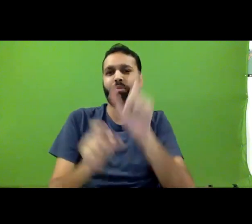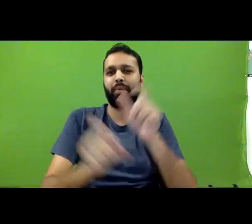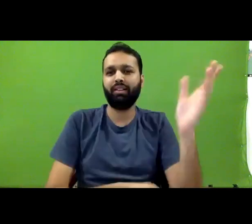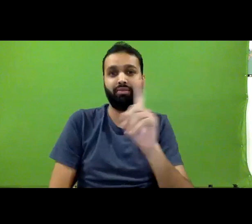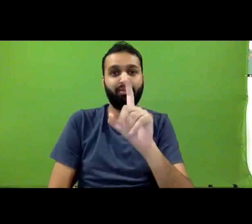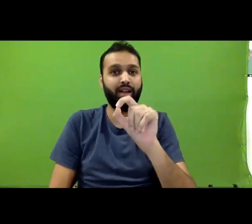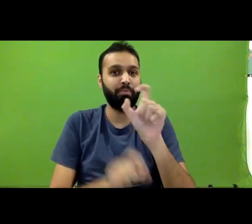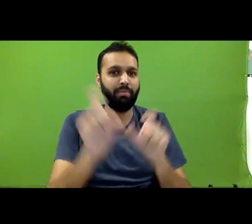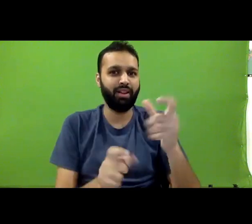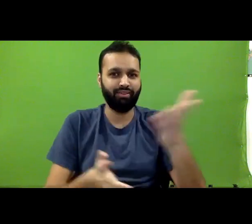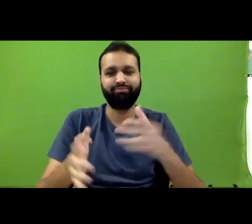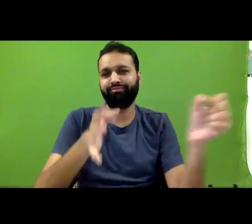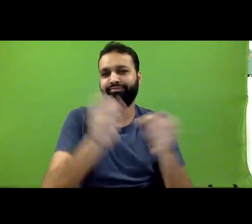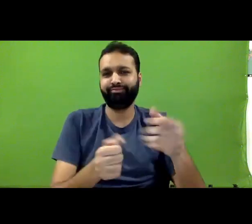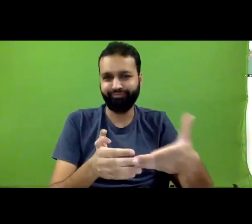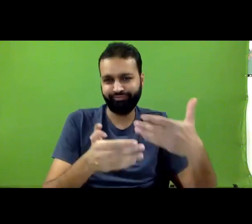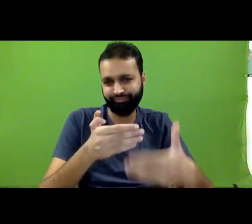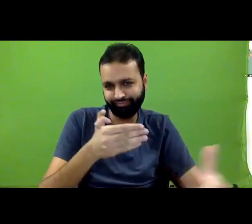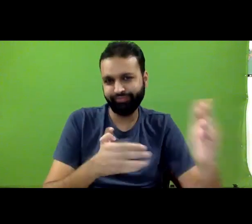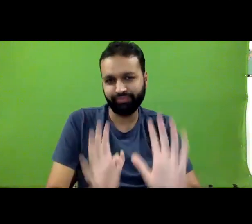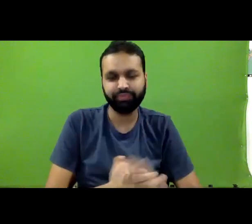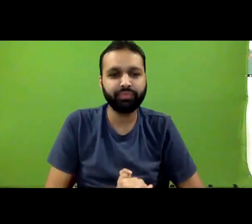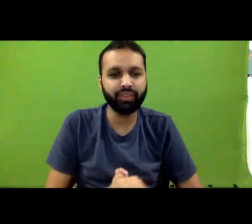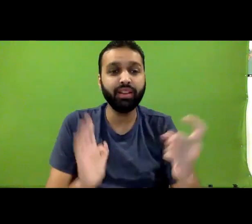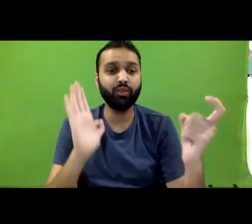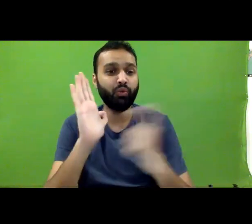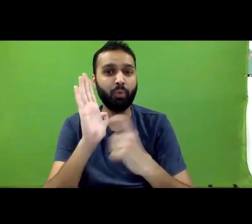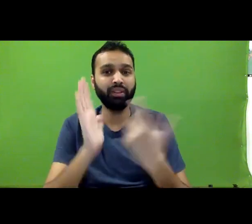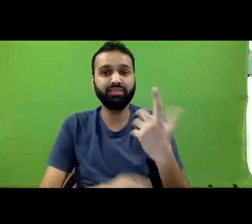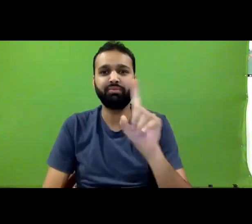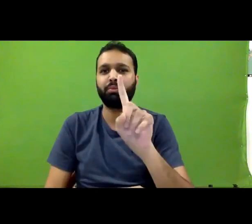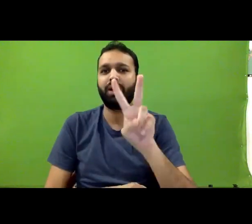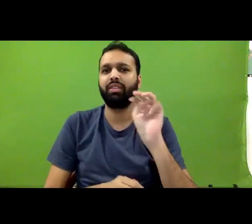state specific, respecting their sign language. So 10 people have been hired for that.